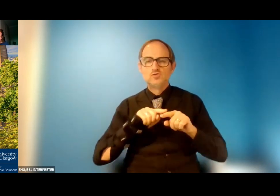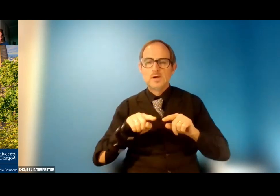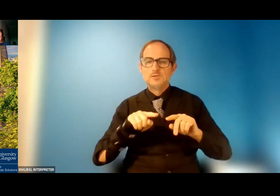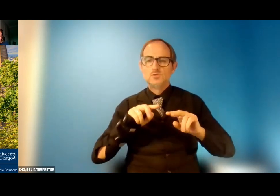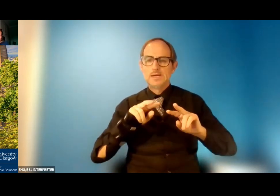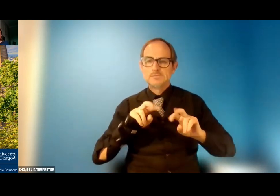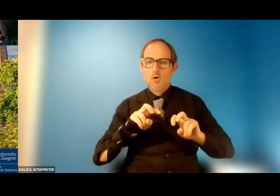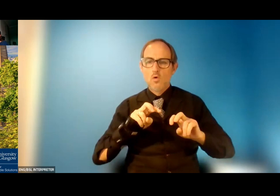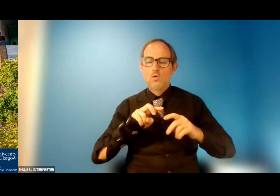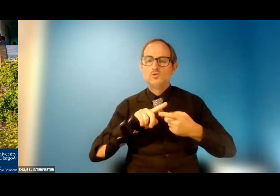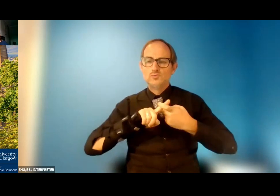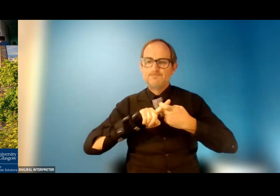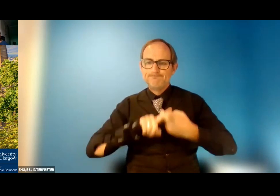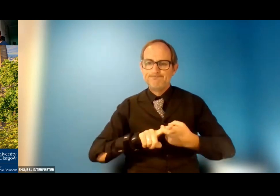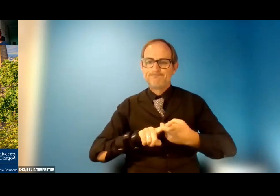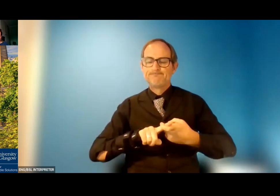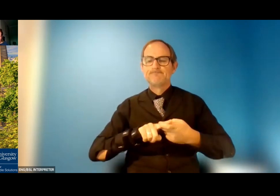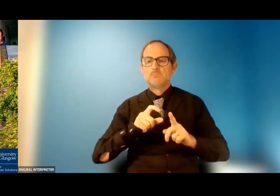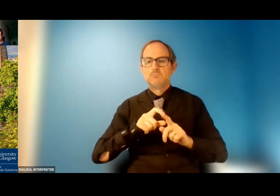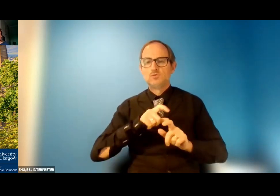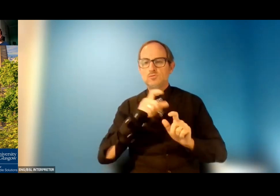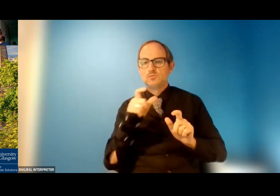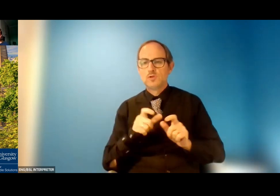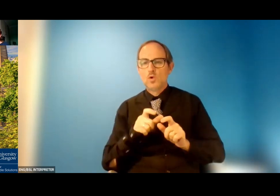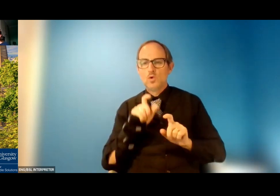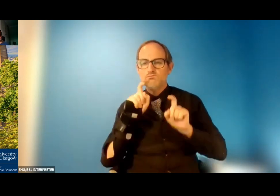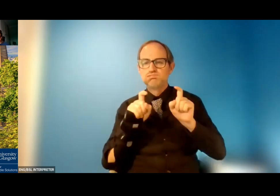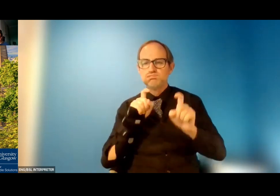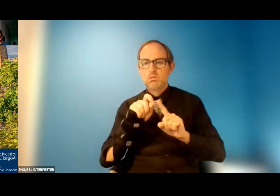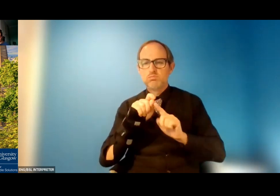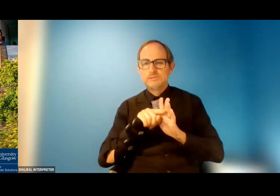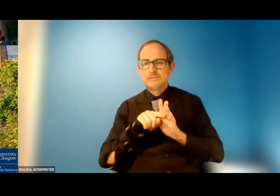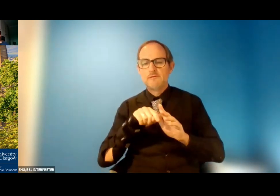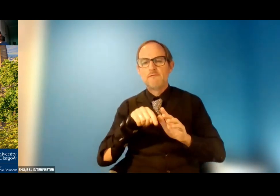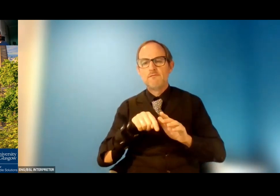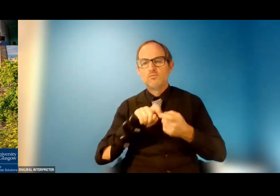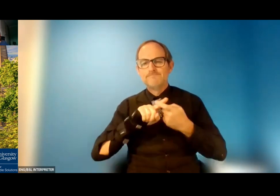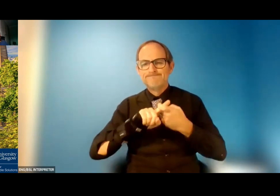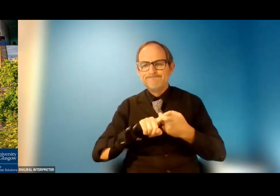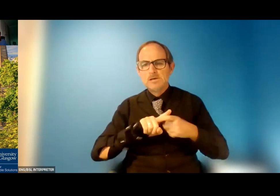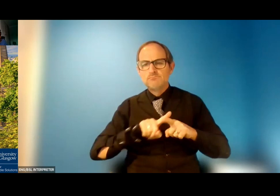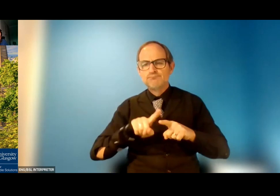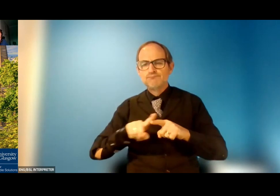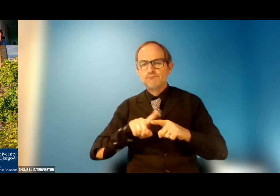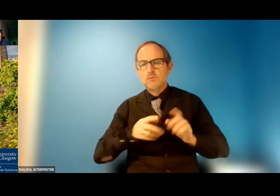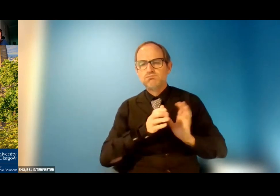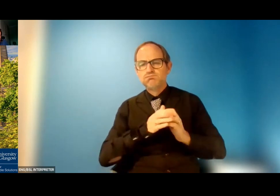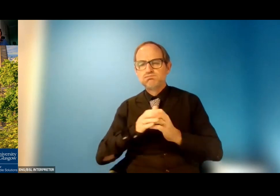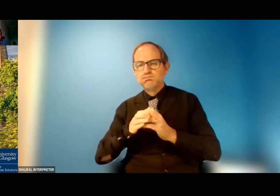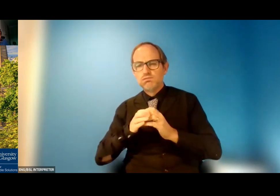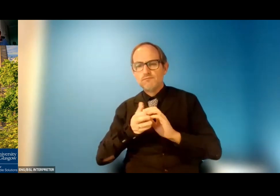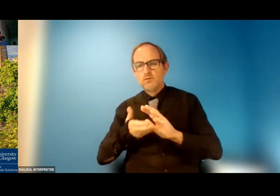and embed those Doughnut ideas and principles among different groups and departments across the city.